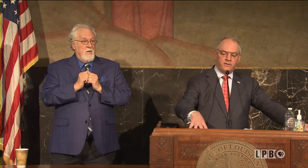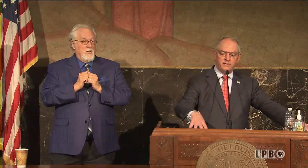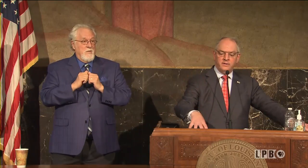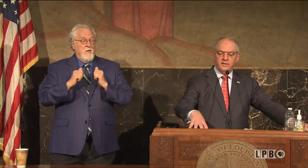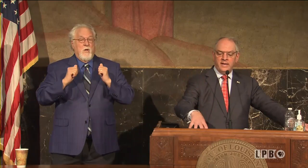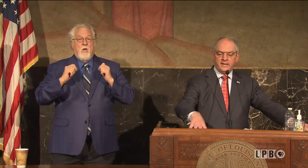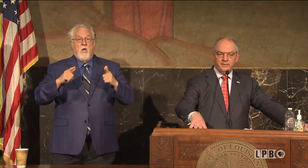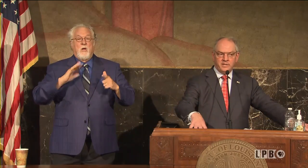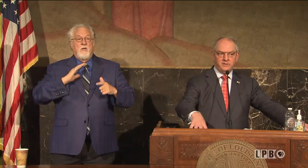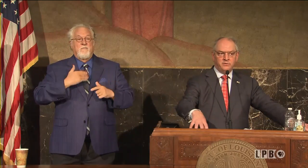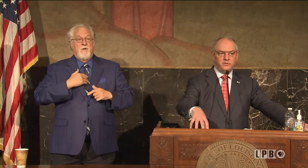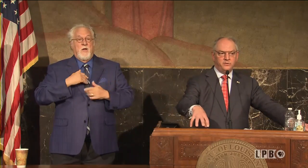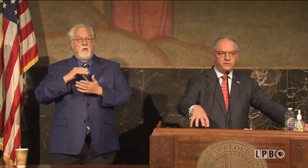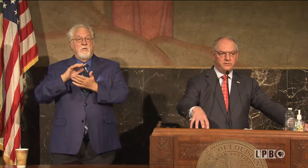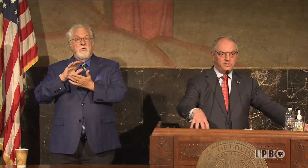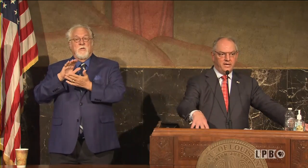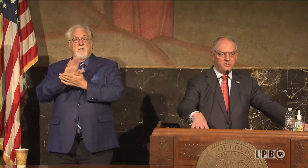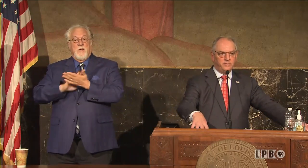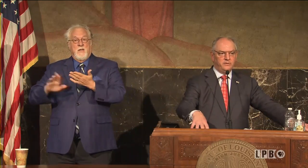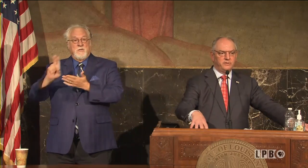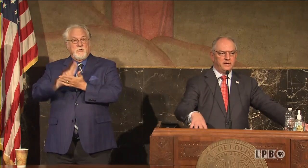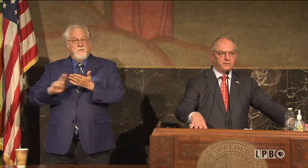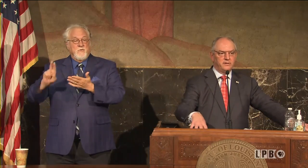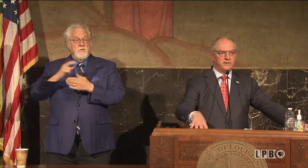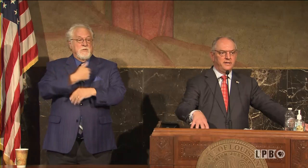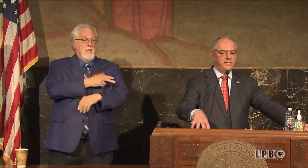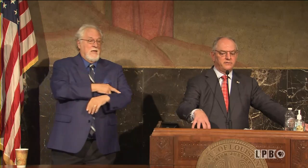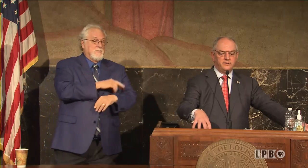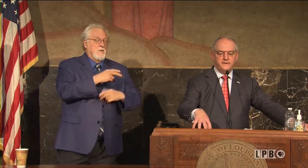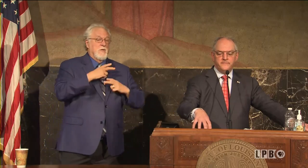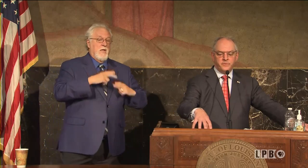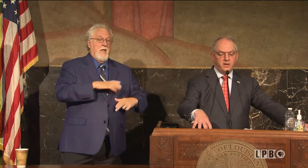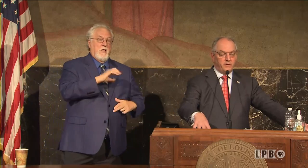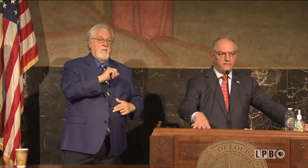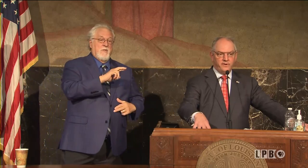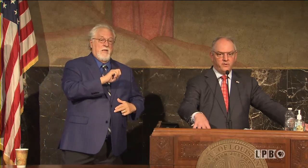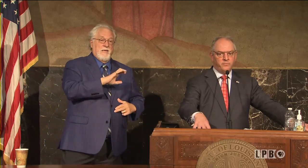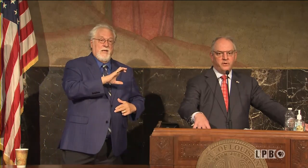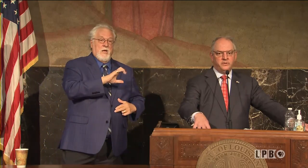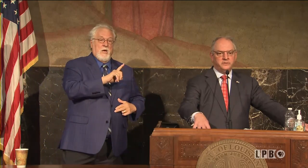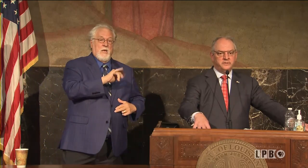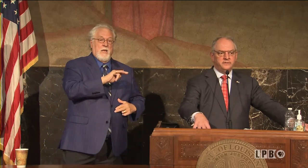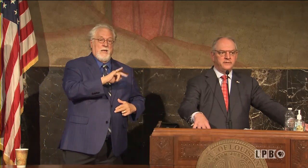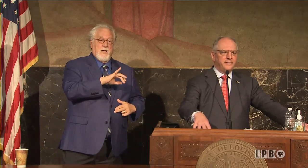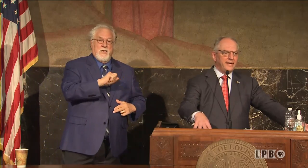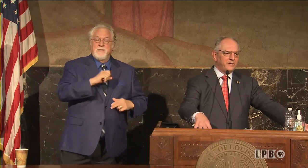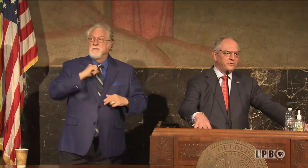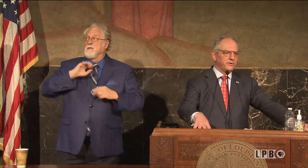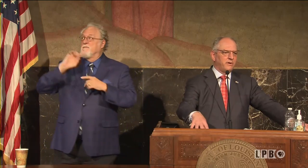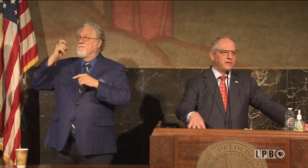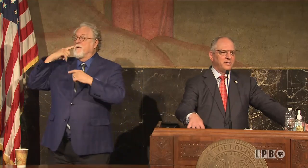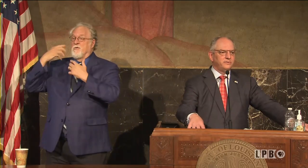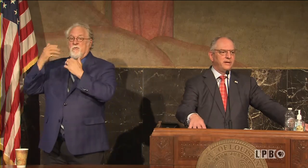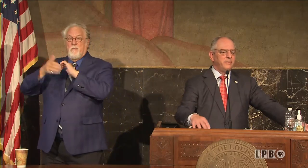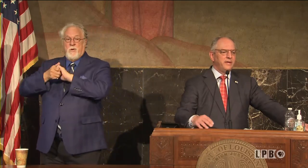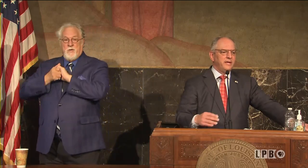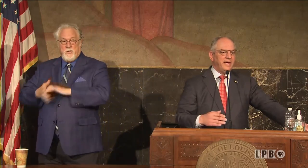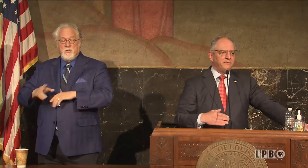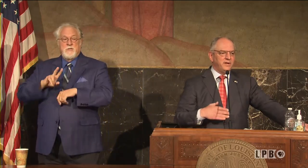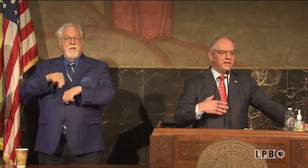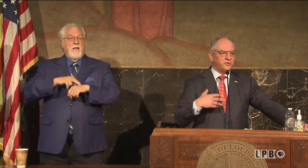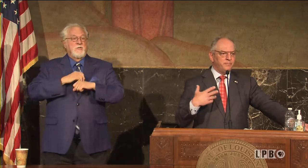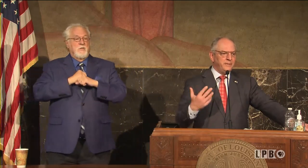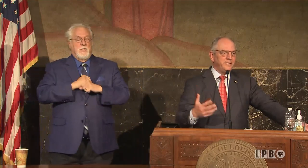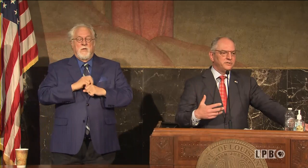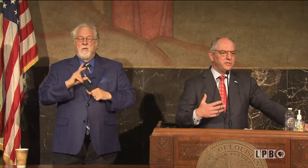of our academic institutions and hospitals and healthcare clinics and with our federal partners and the National Guard and GOSEP,